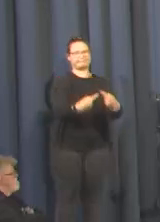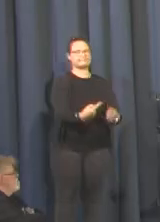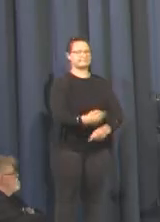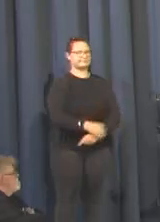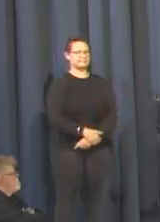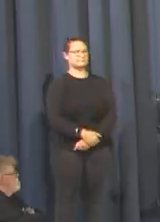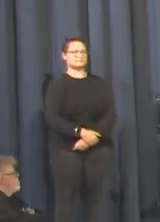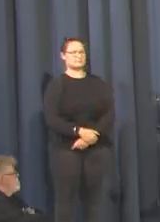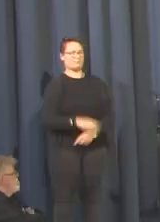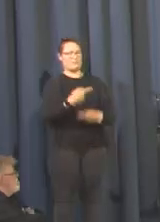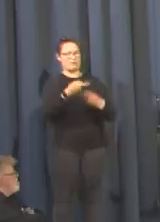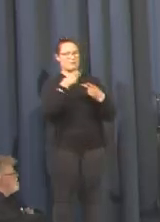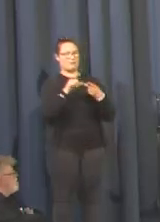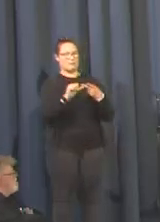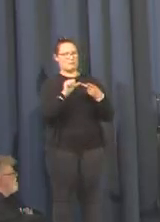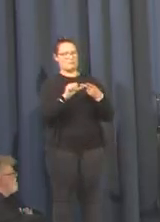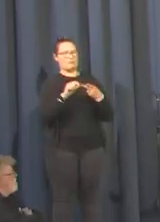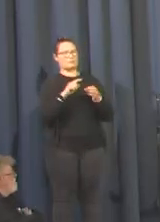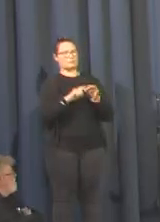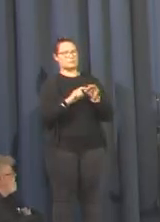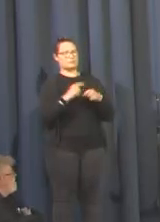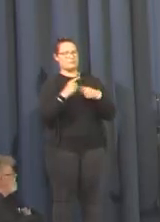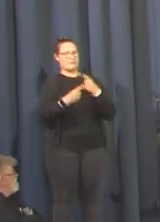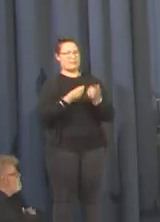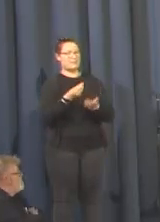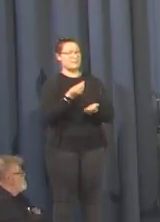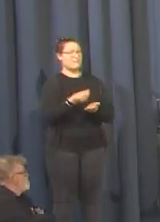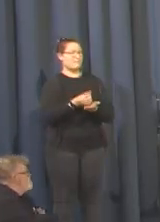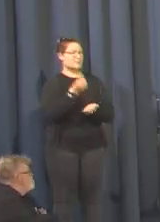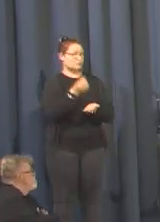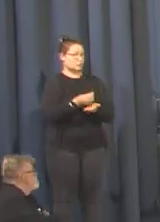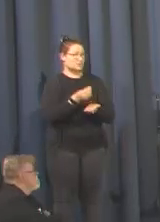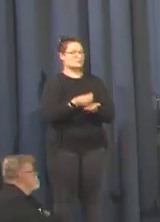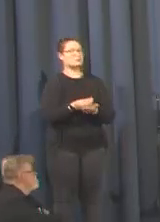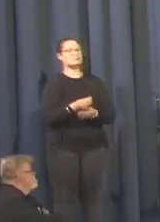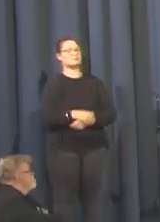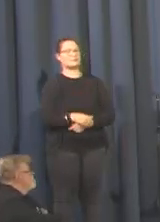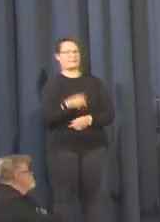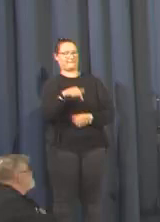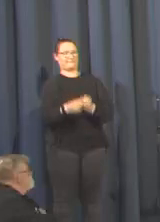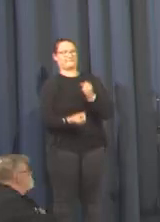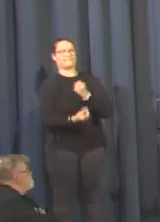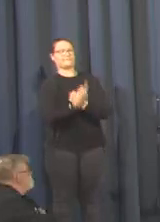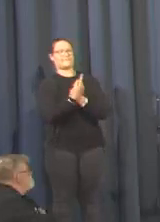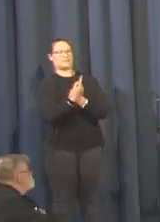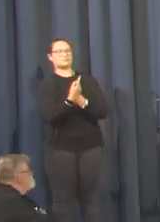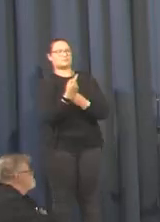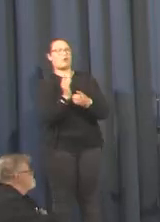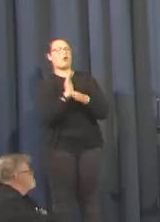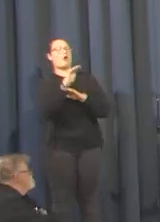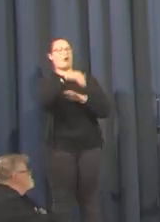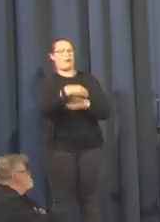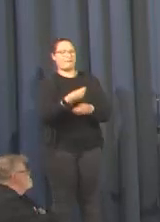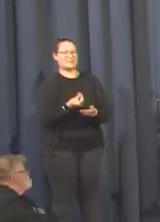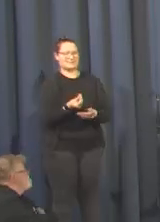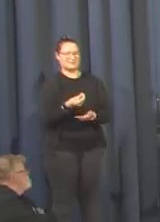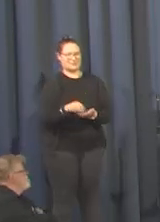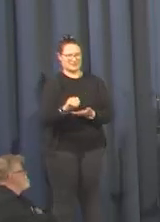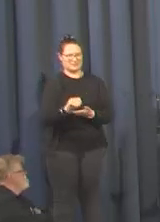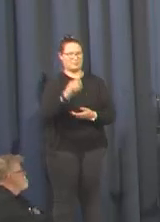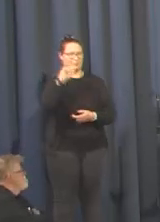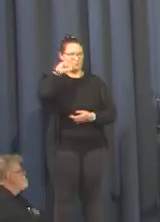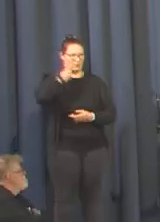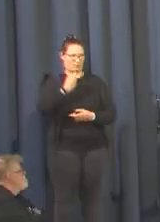The other question around budget, this event will be treated as an overspend and will continue works as you would normally